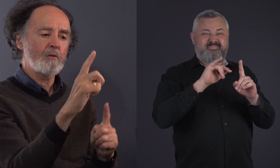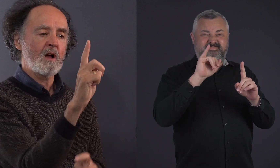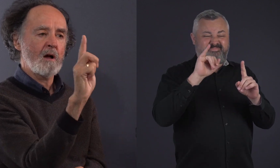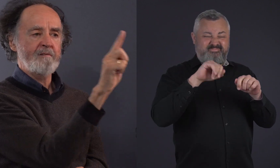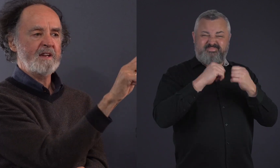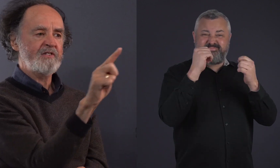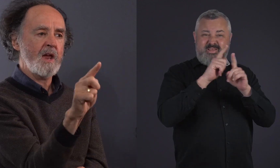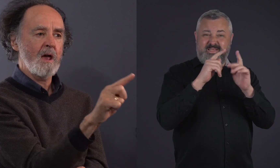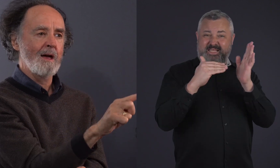like a figure Z.